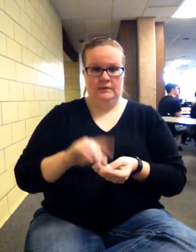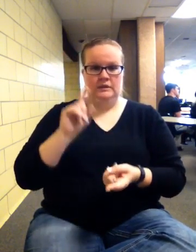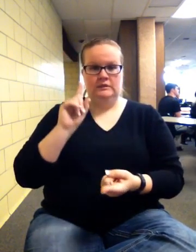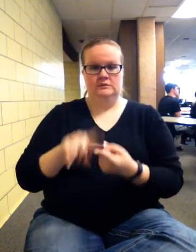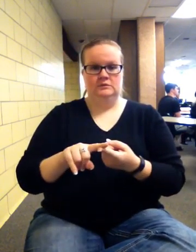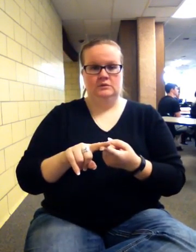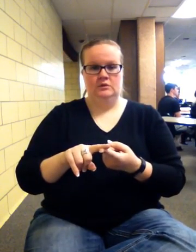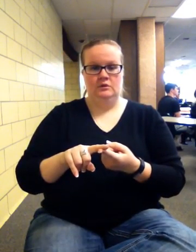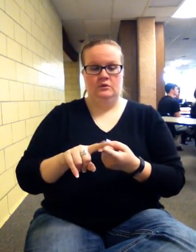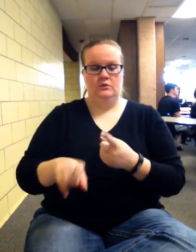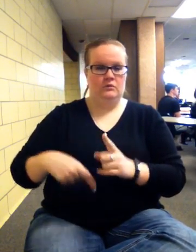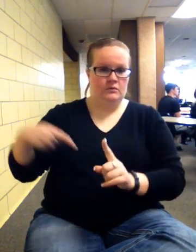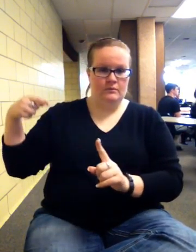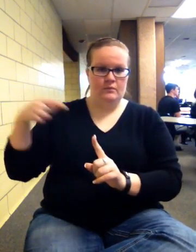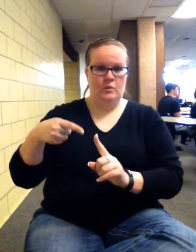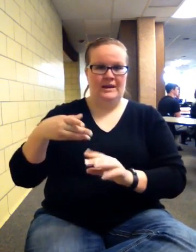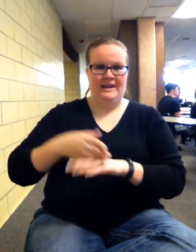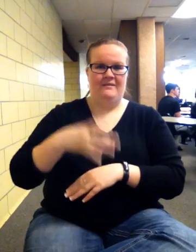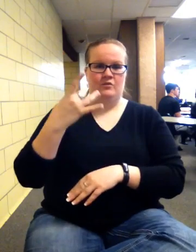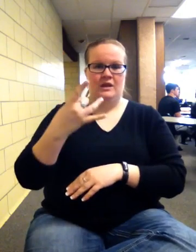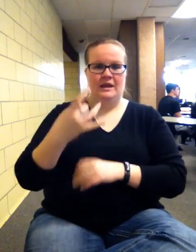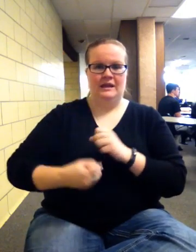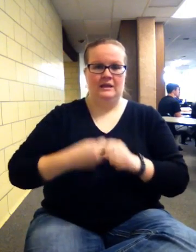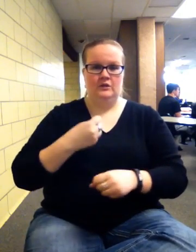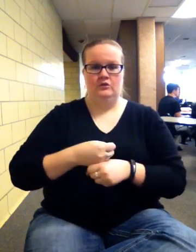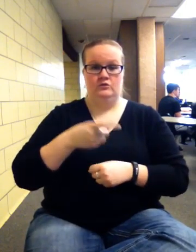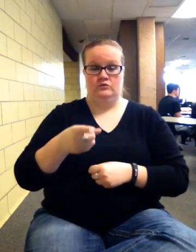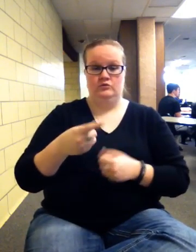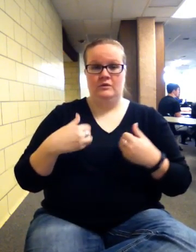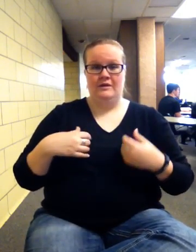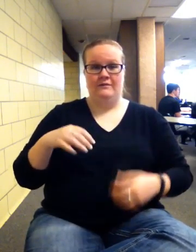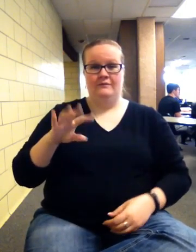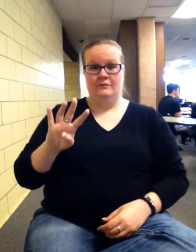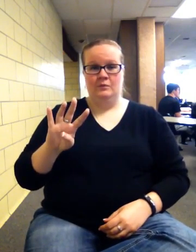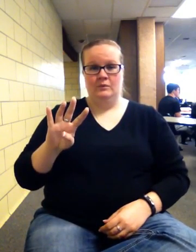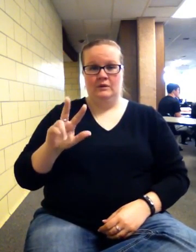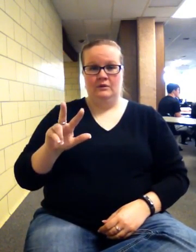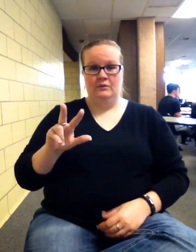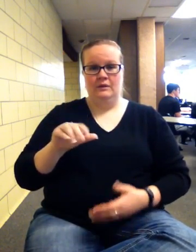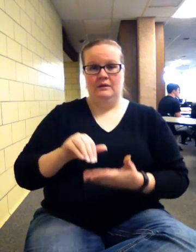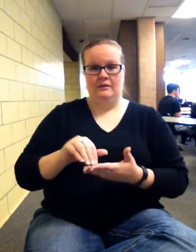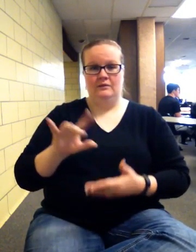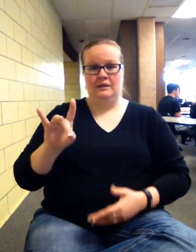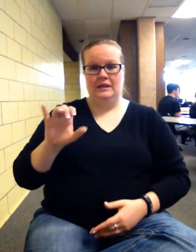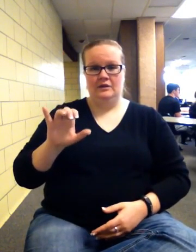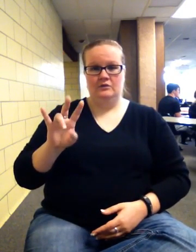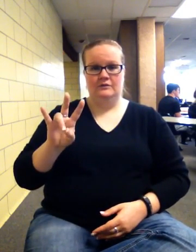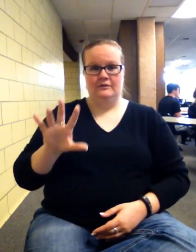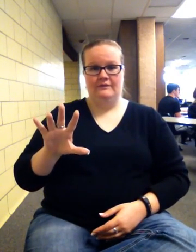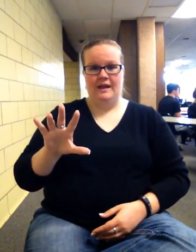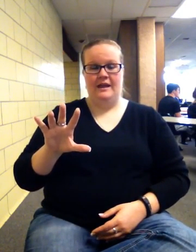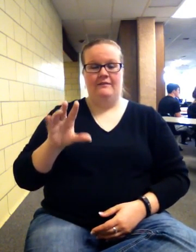after eight years, you would have 43,875 setting in that little checkbook.